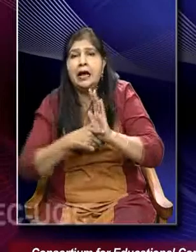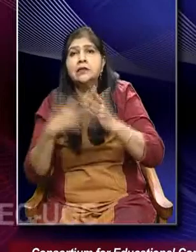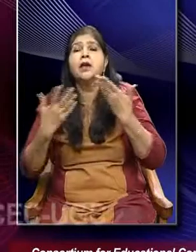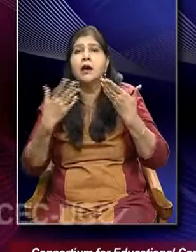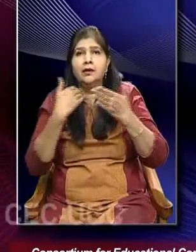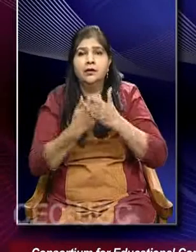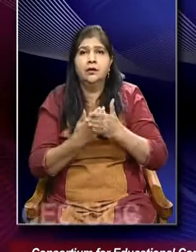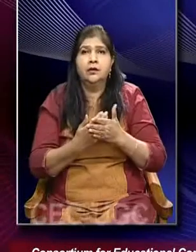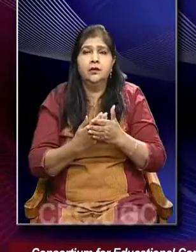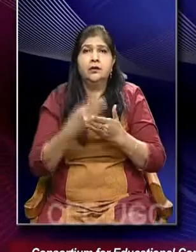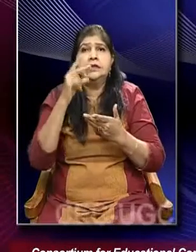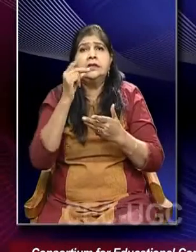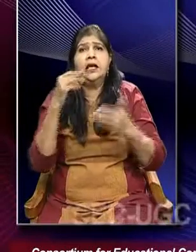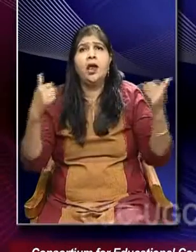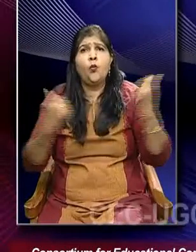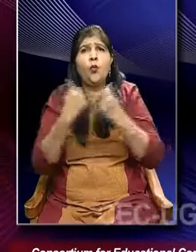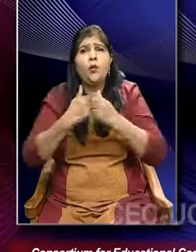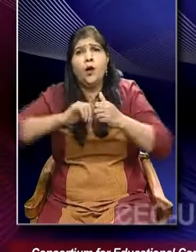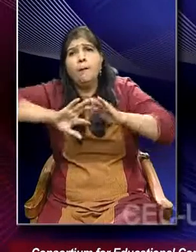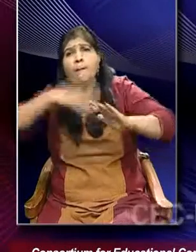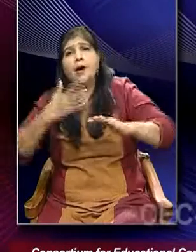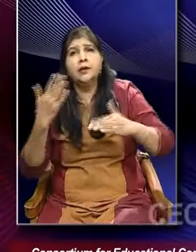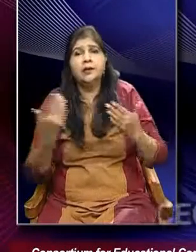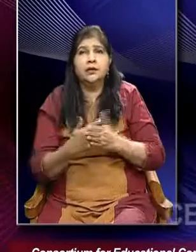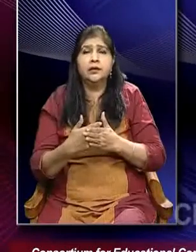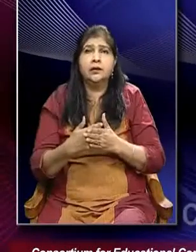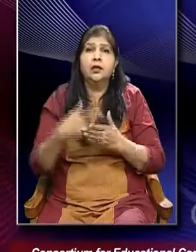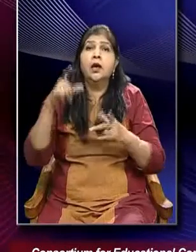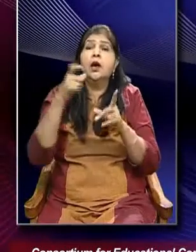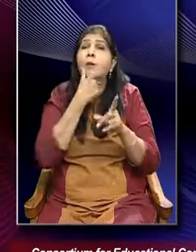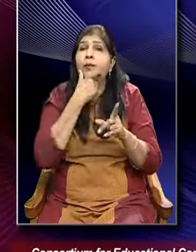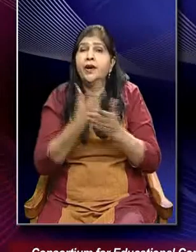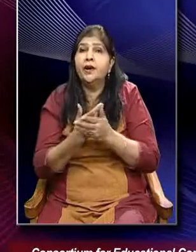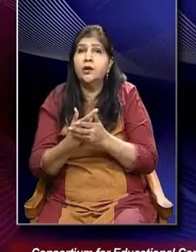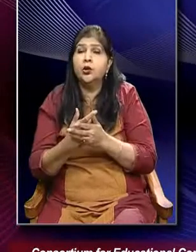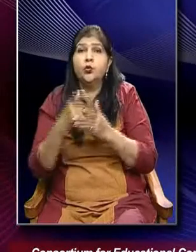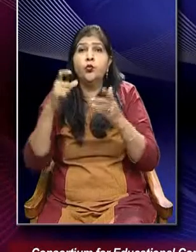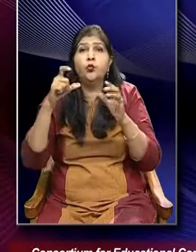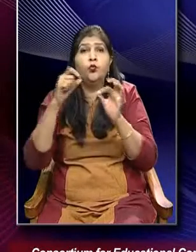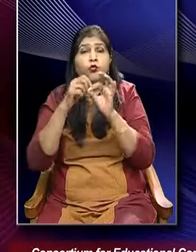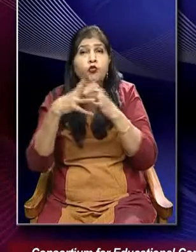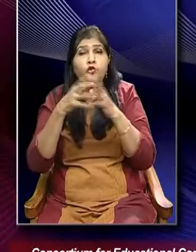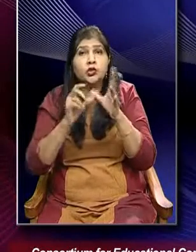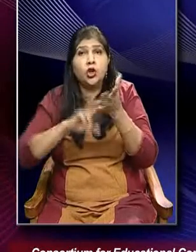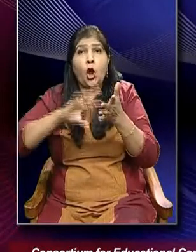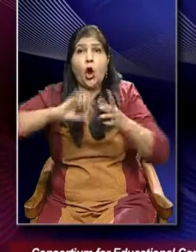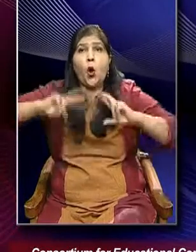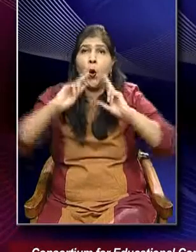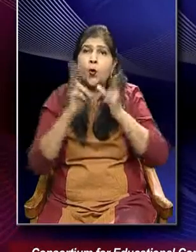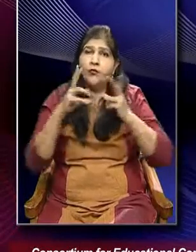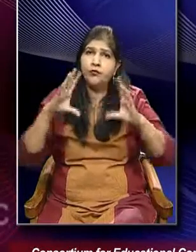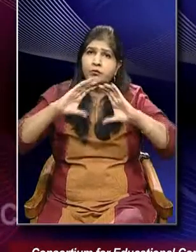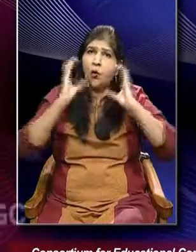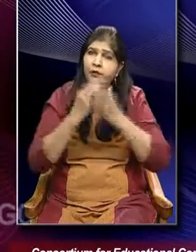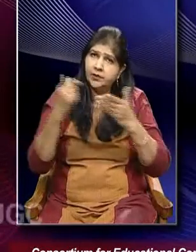the Second World War, Bretton Woods Conference was organized. The Bretton